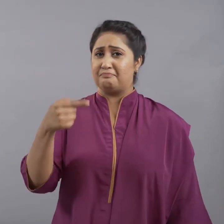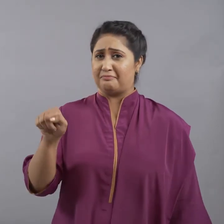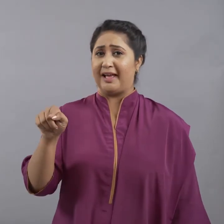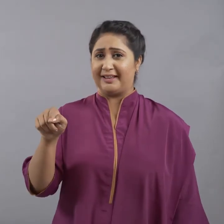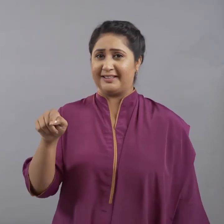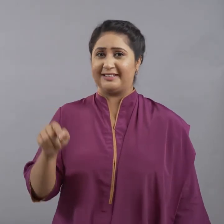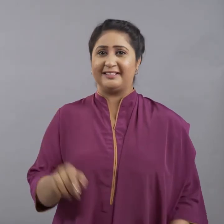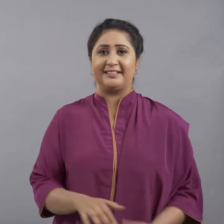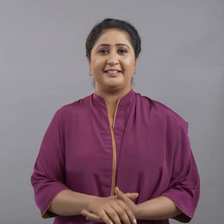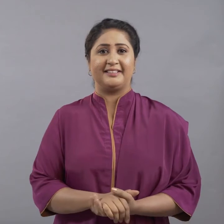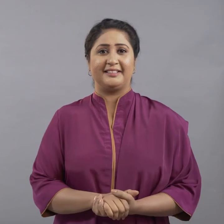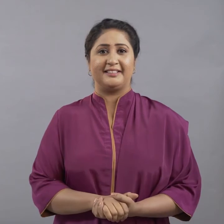Pen.